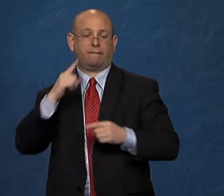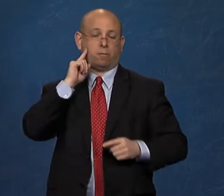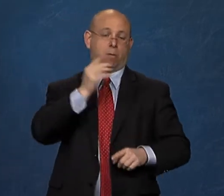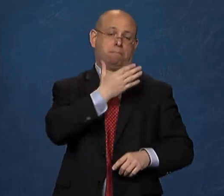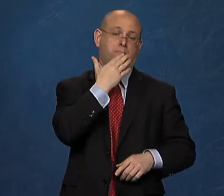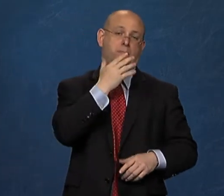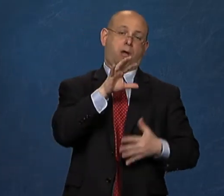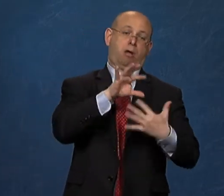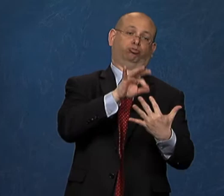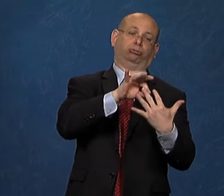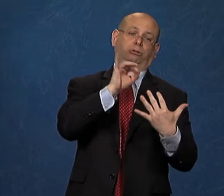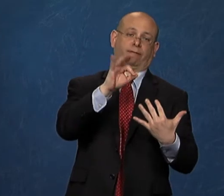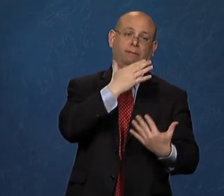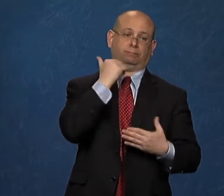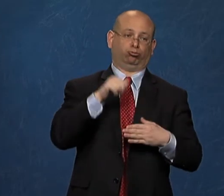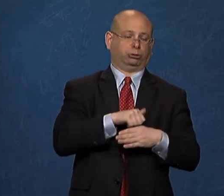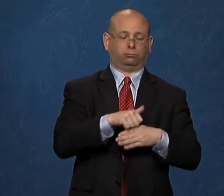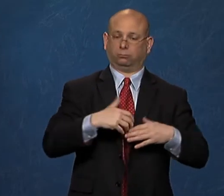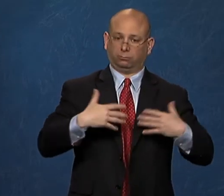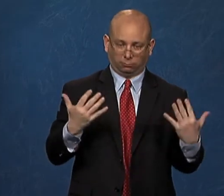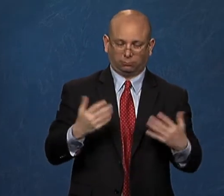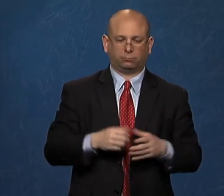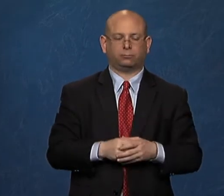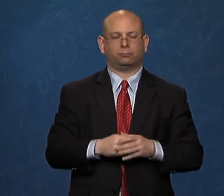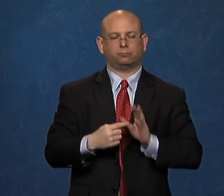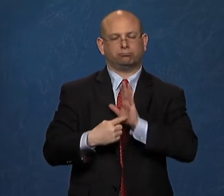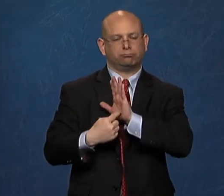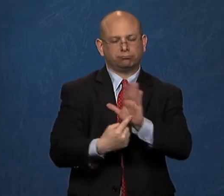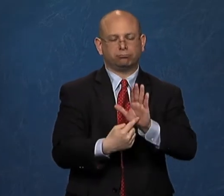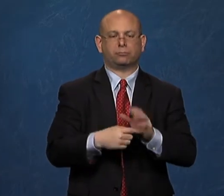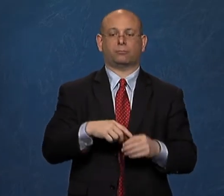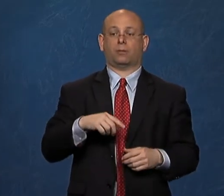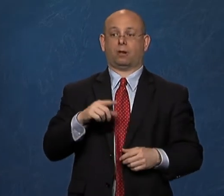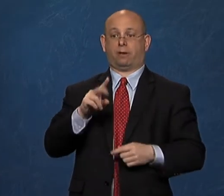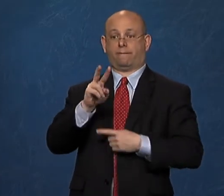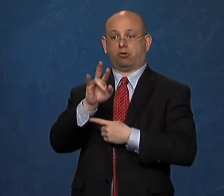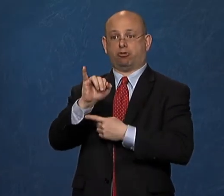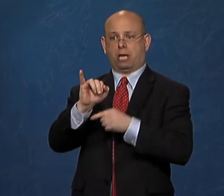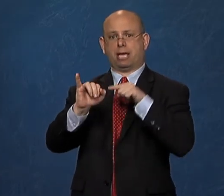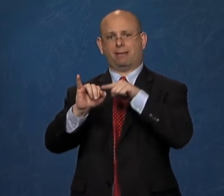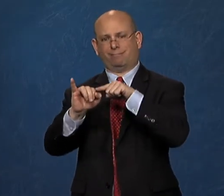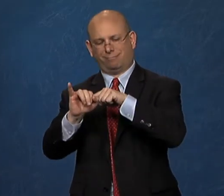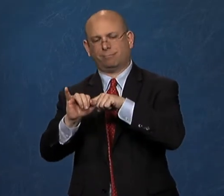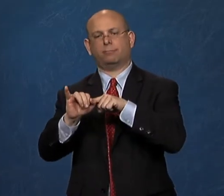an entity. One of those best practices is that VRI remains as an option.